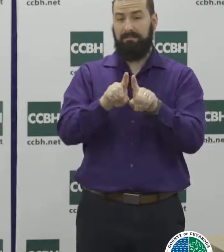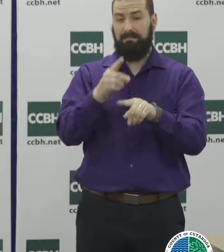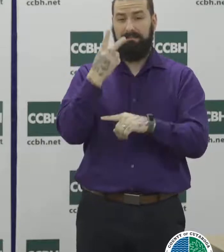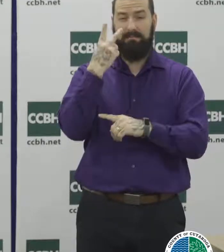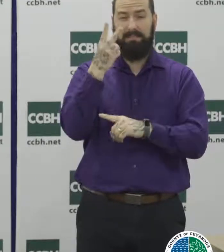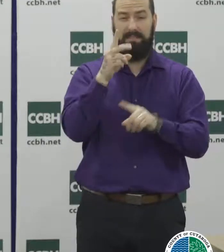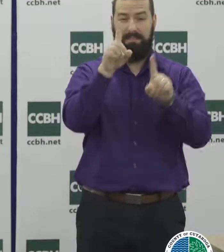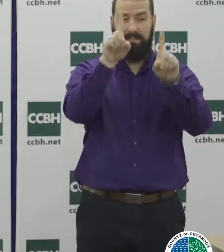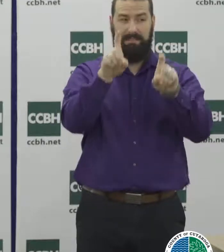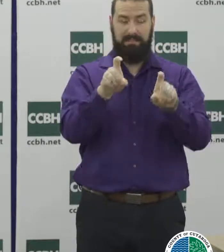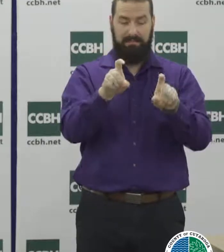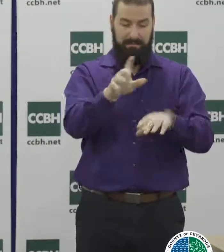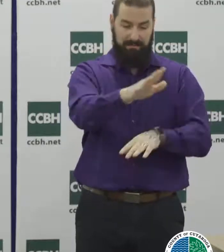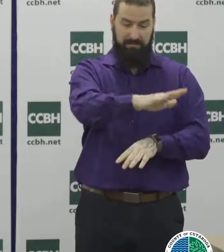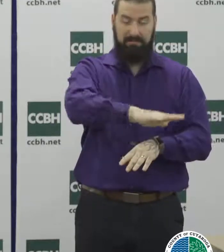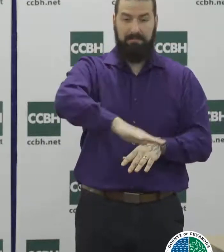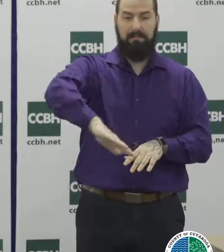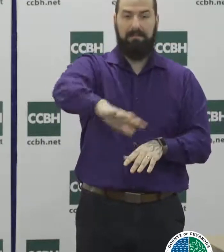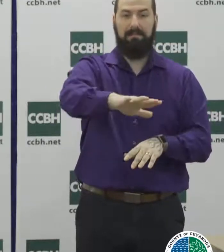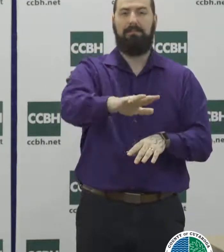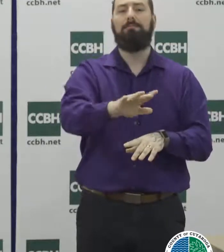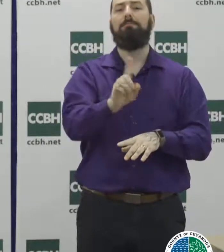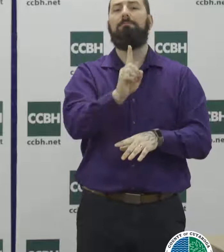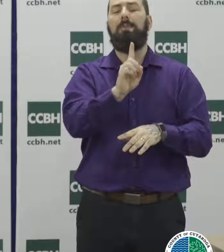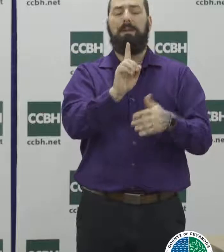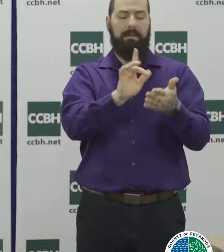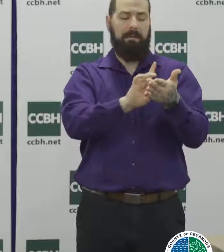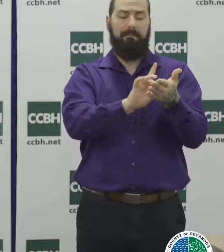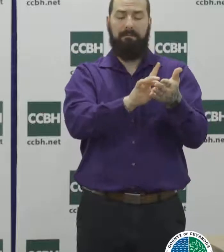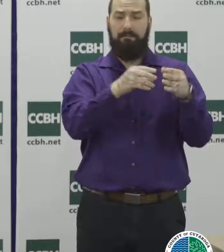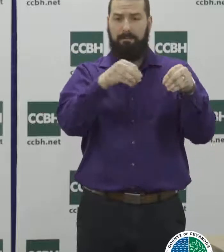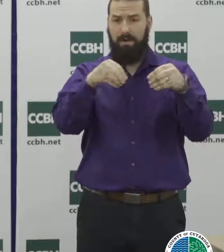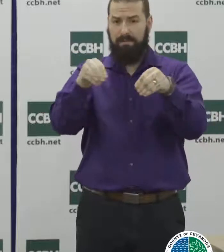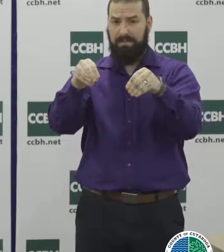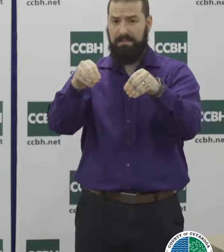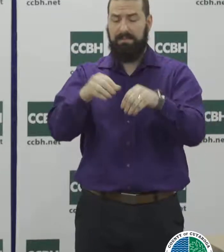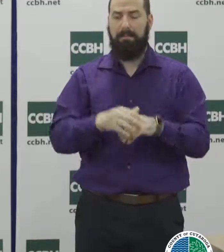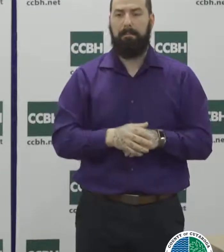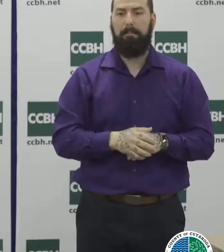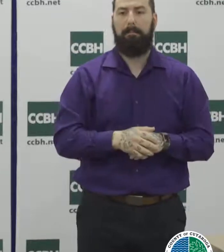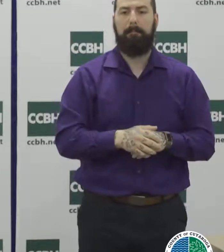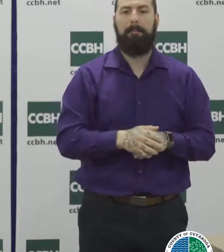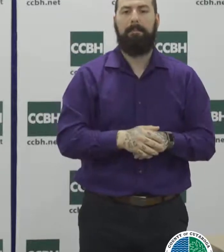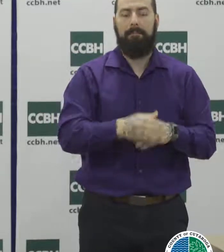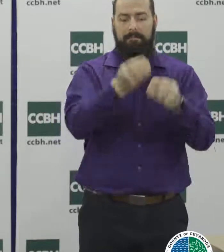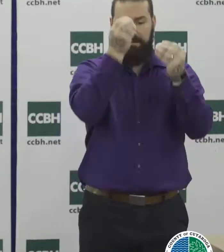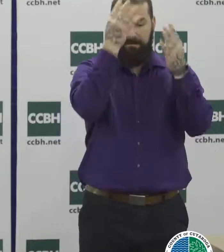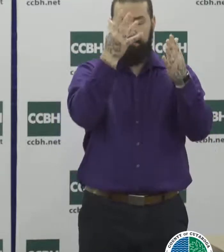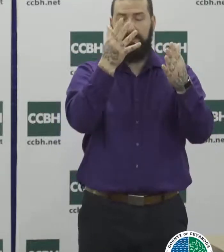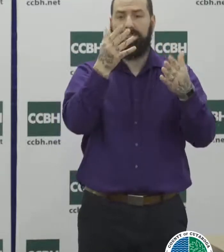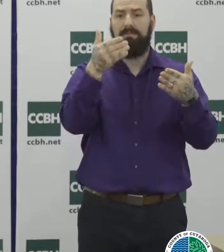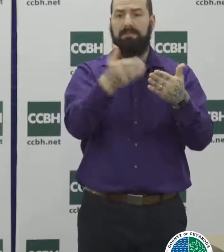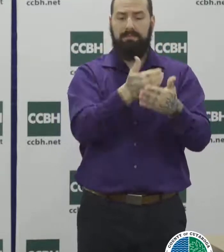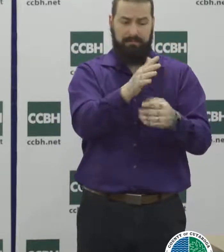of testing sites at pharmacies in the community. Information on these new sites is available on the